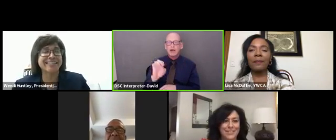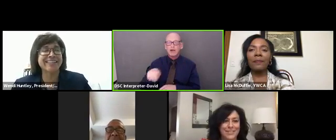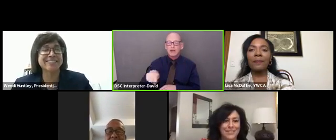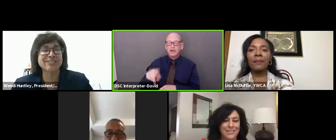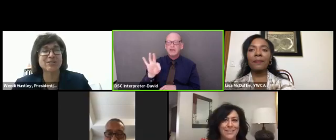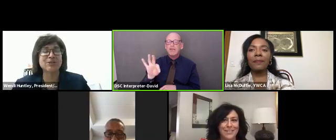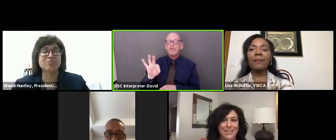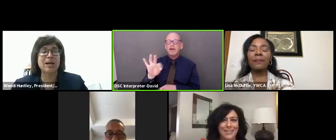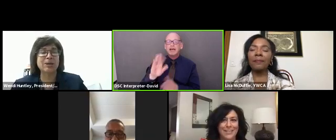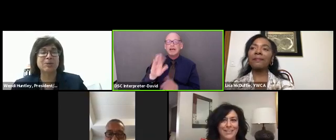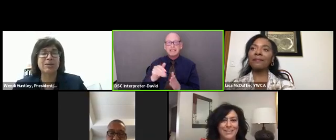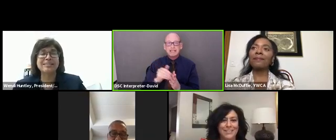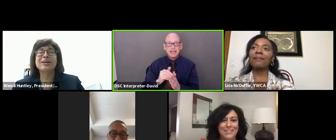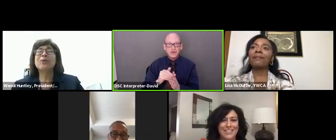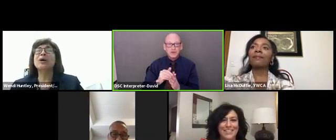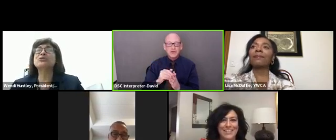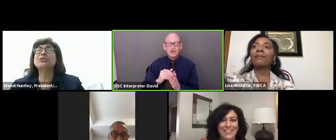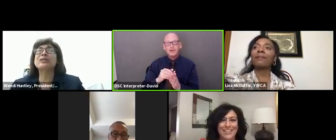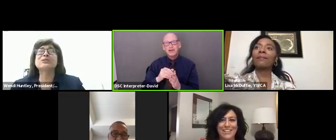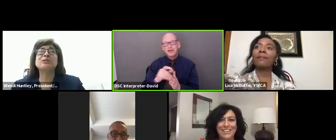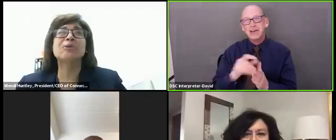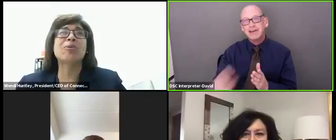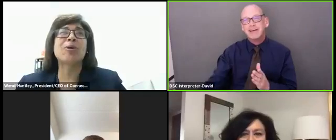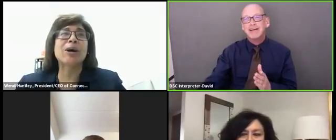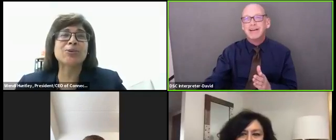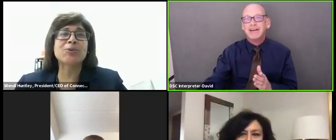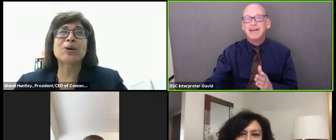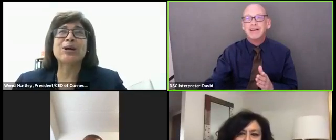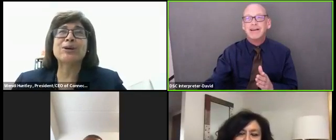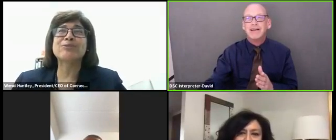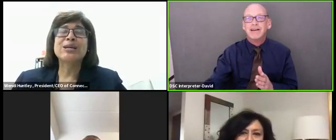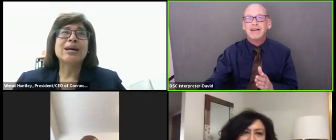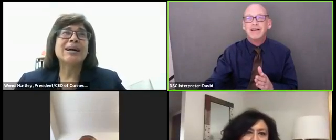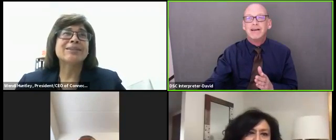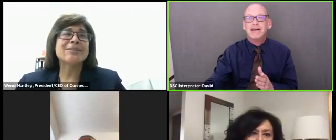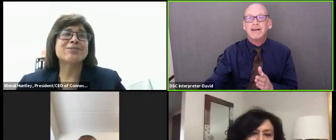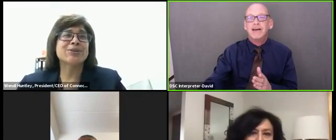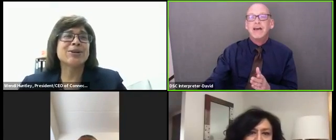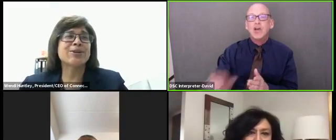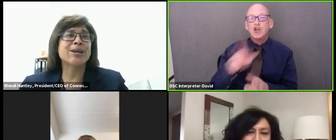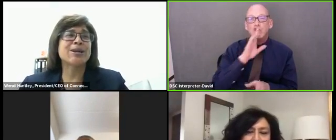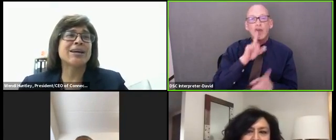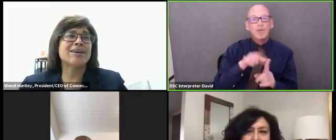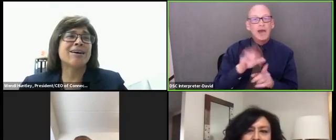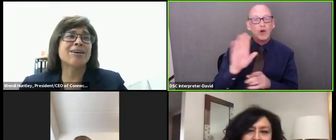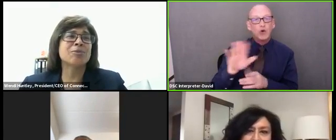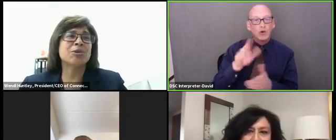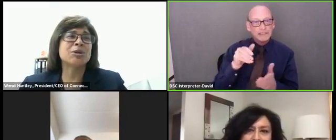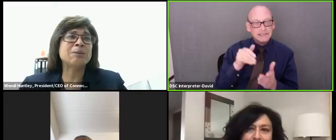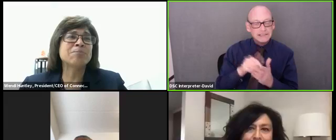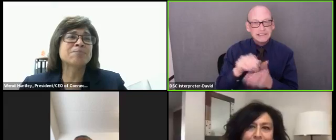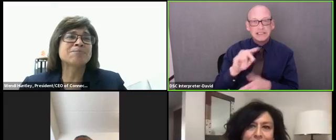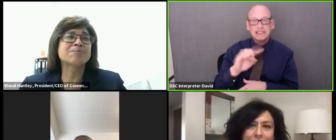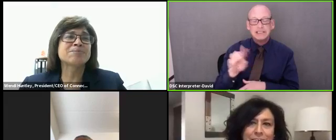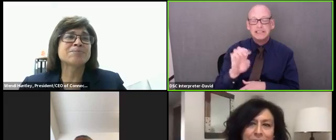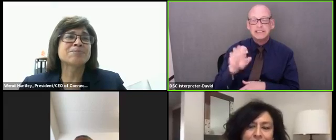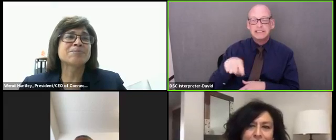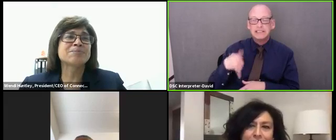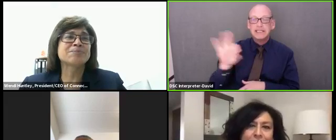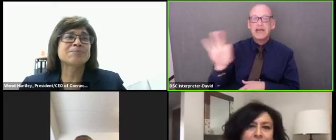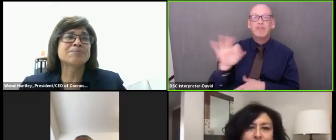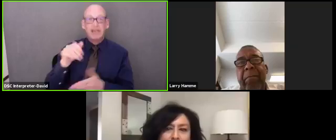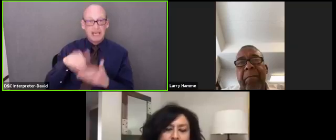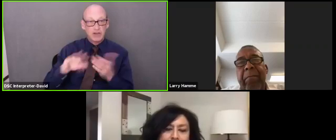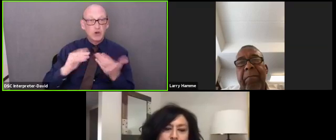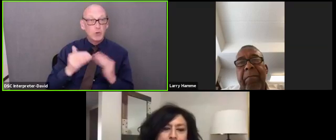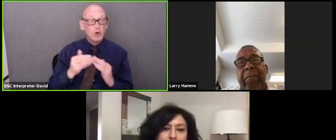in connection with your bio, but why don't you tell us a little bit more about the work of the Zeph Center here in our community?